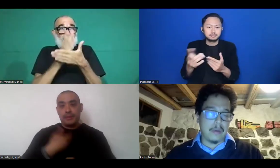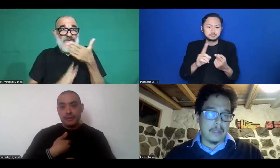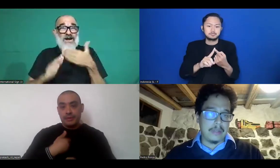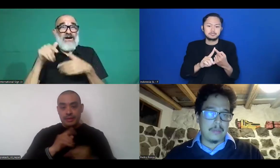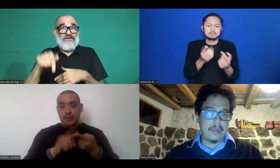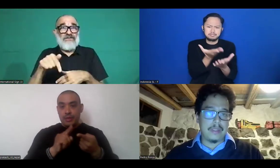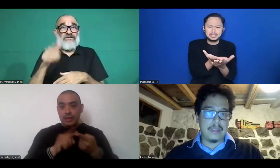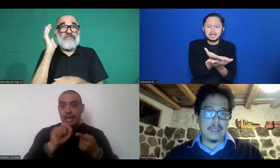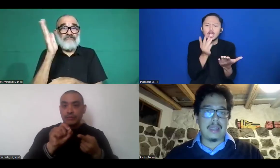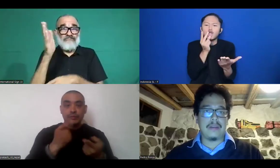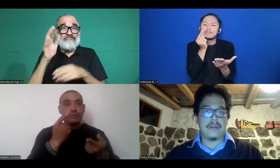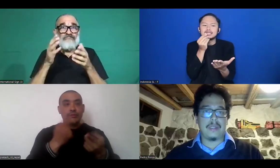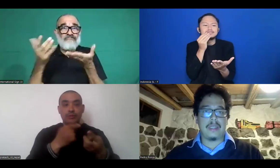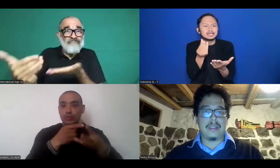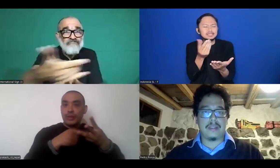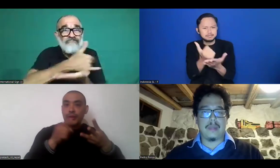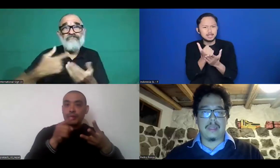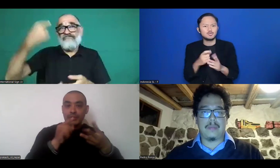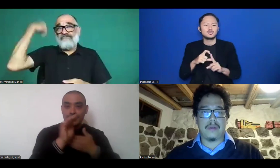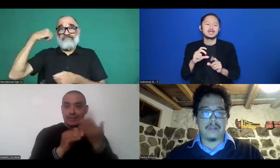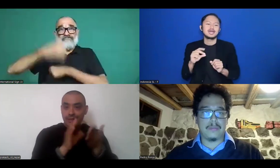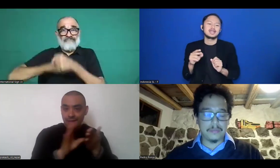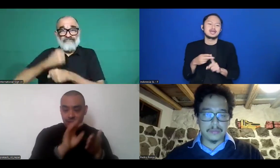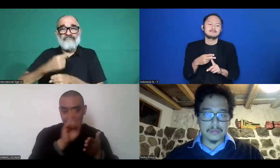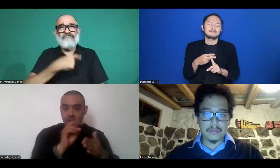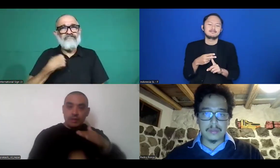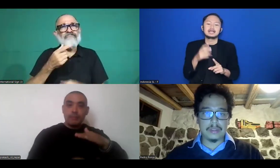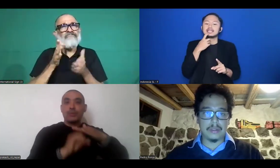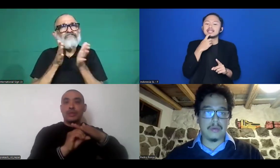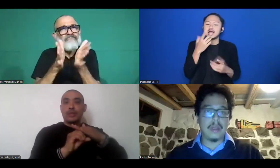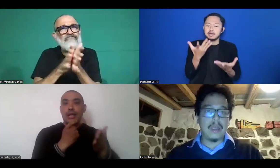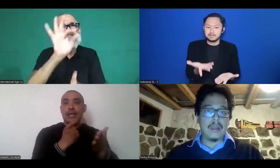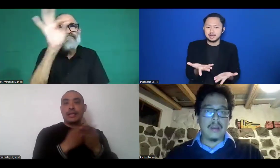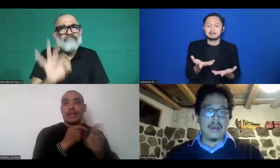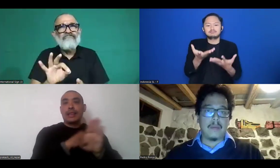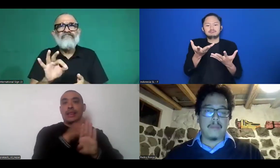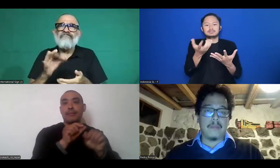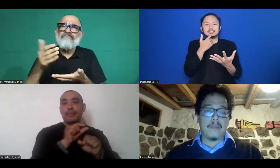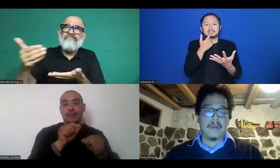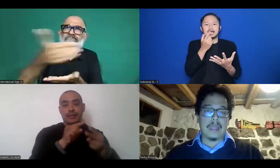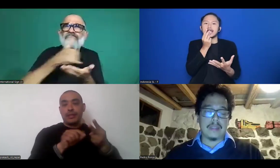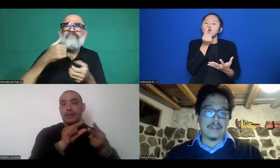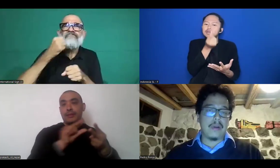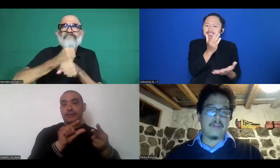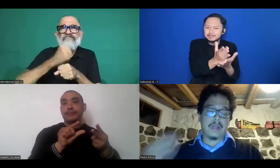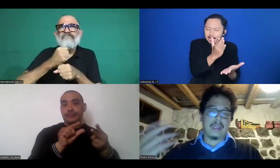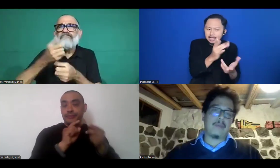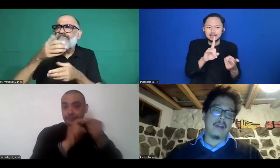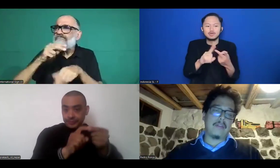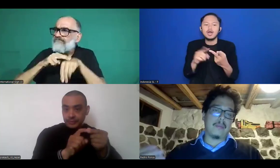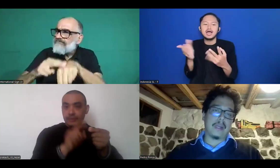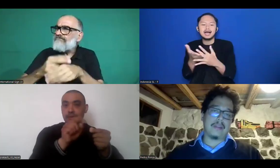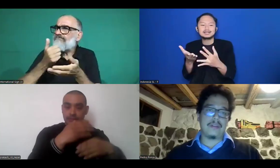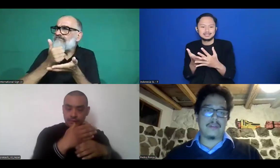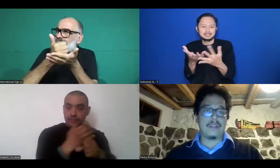reasonable accommodation policy, and the other is the accessibility policy. So, as a summary of what came back